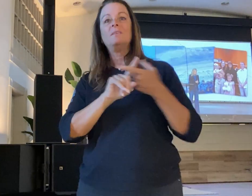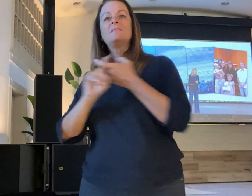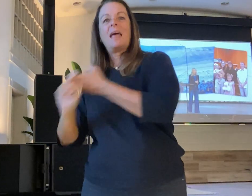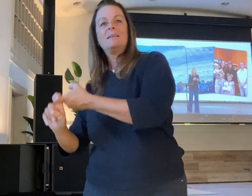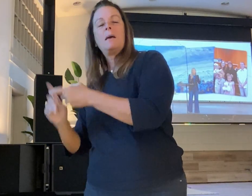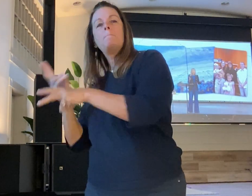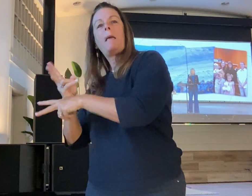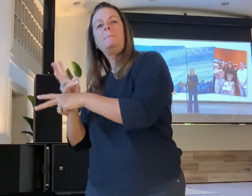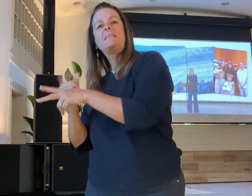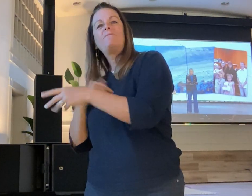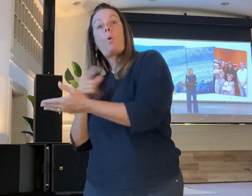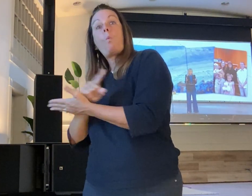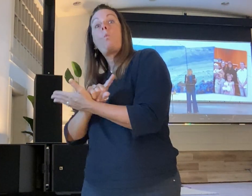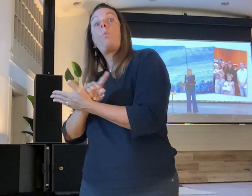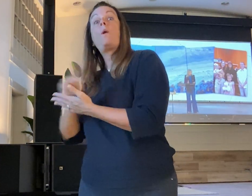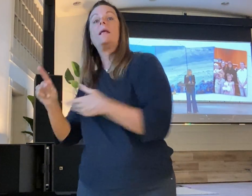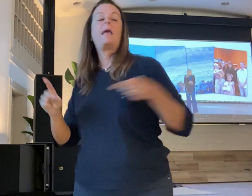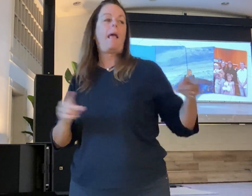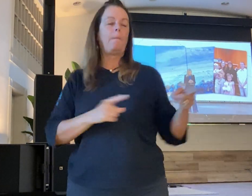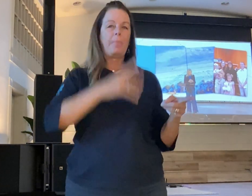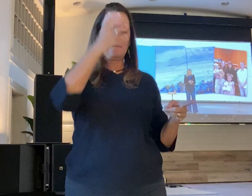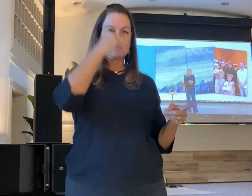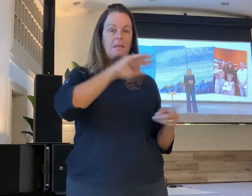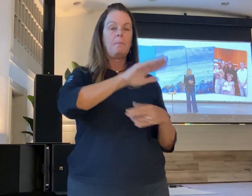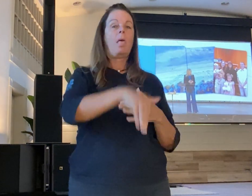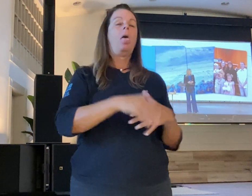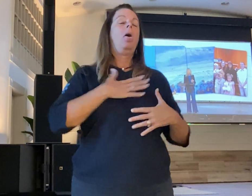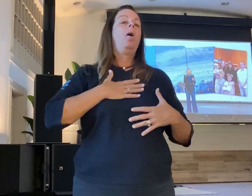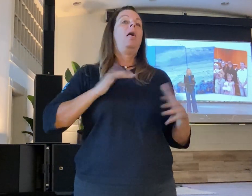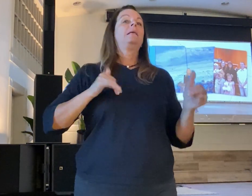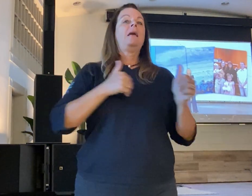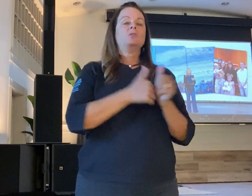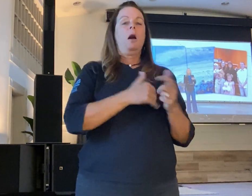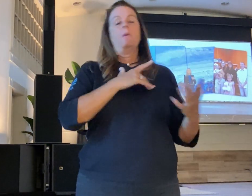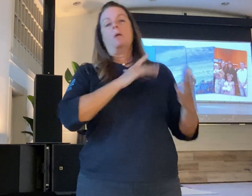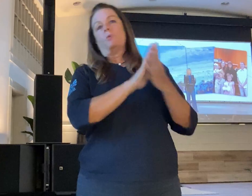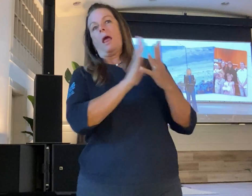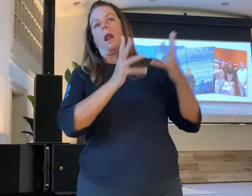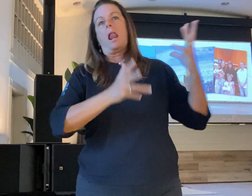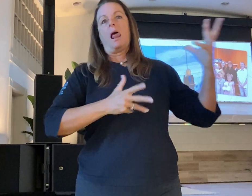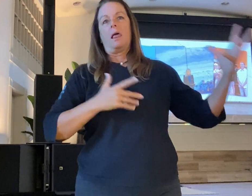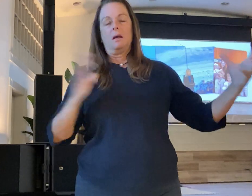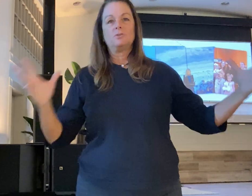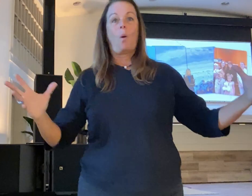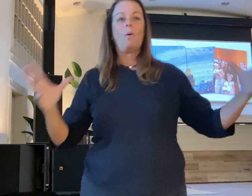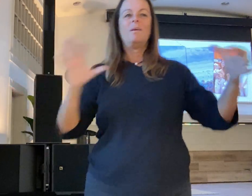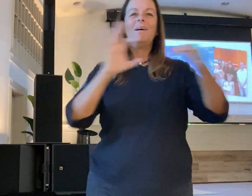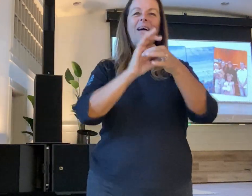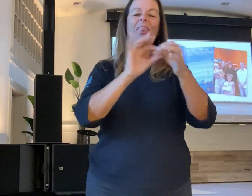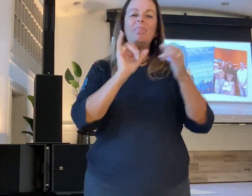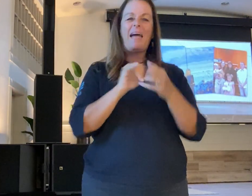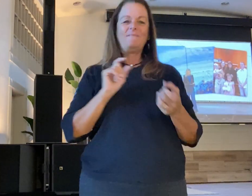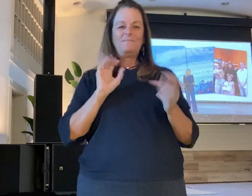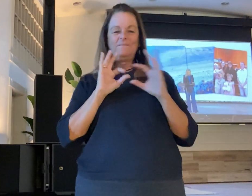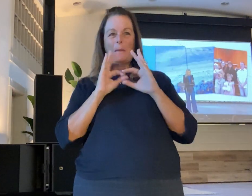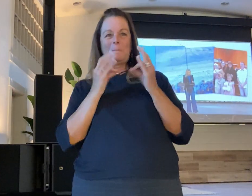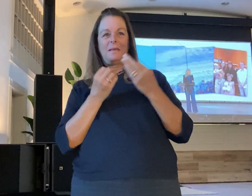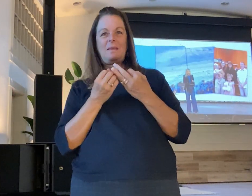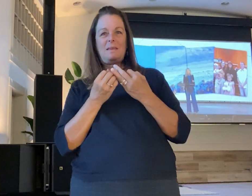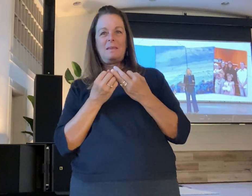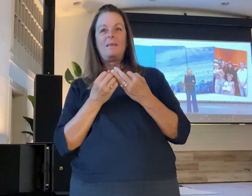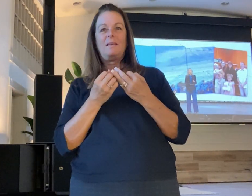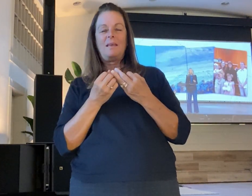community, their whole family looks different today. Their whole family, their family's future was